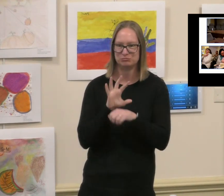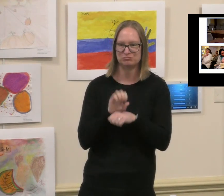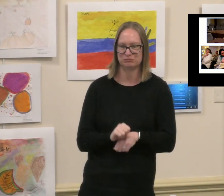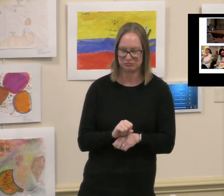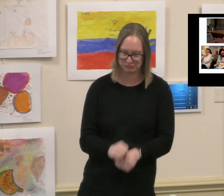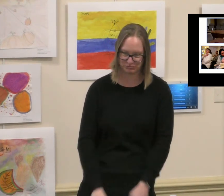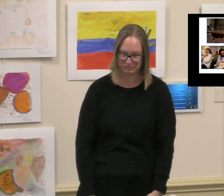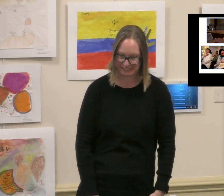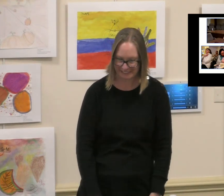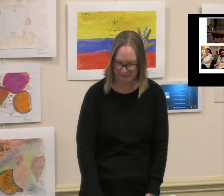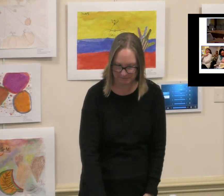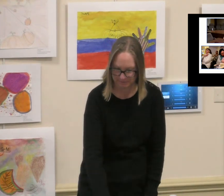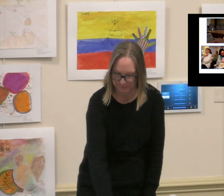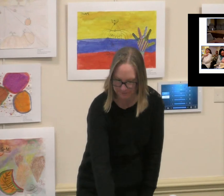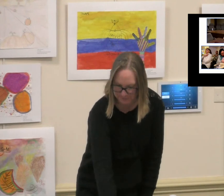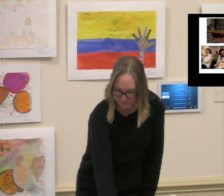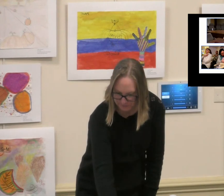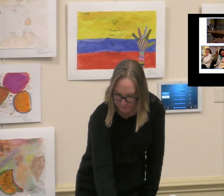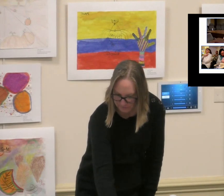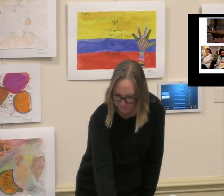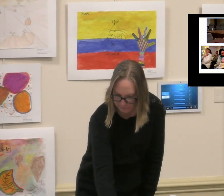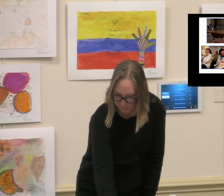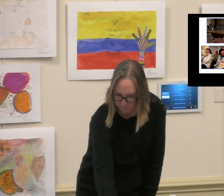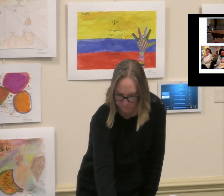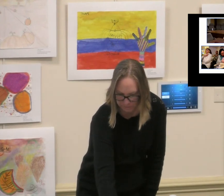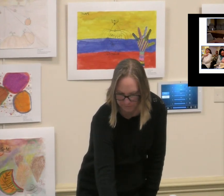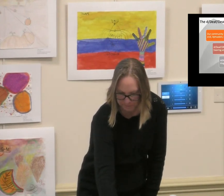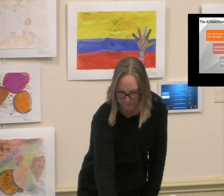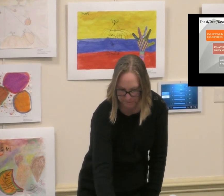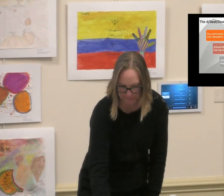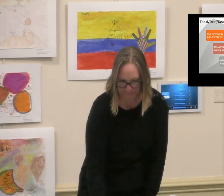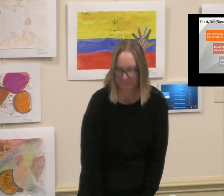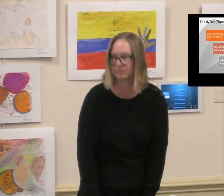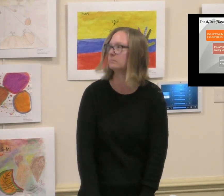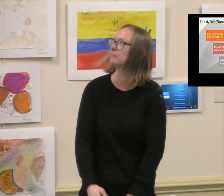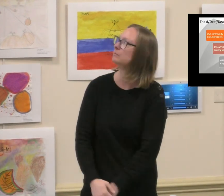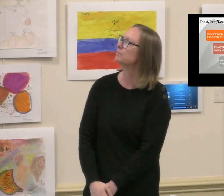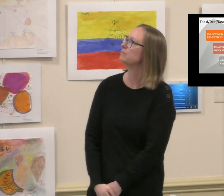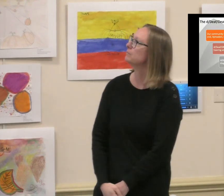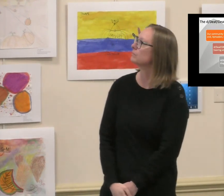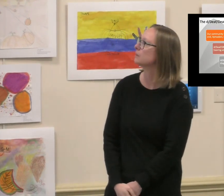But yeah, I'm used to that.